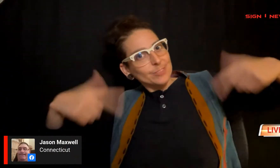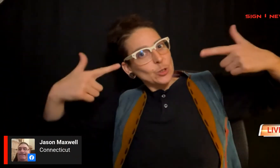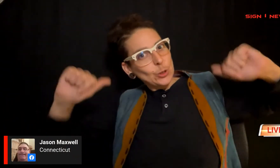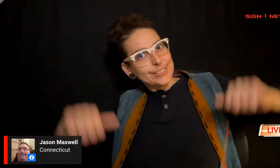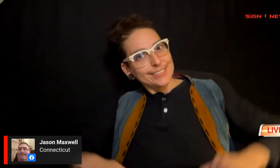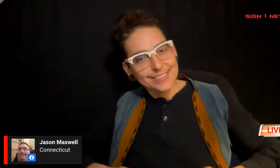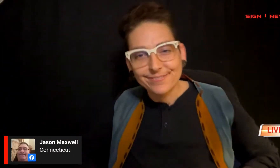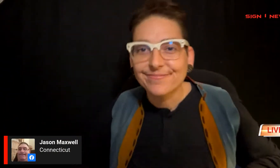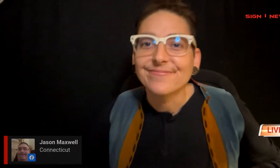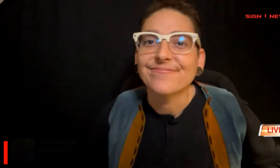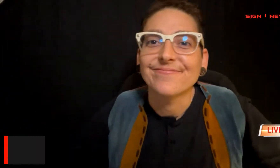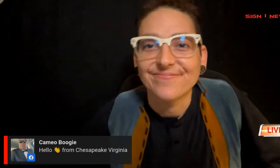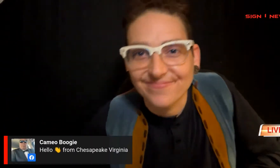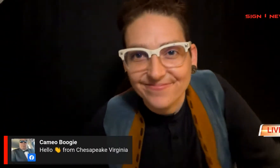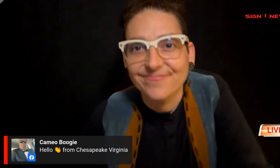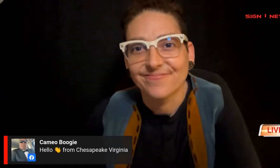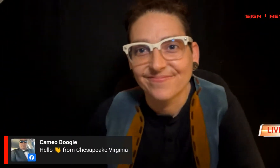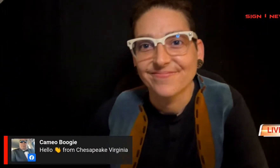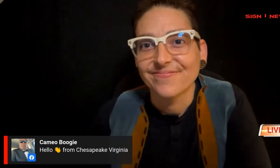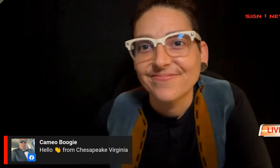I'm from Atlanta, right here.